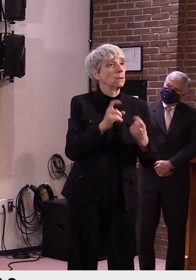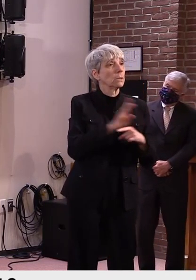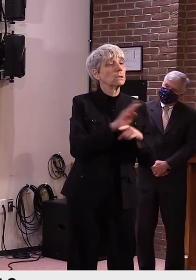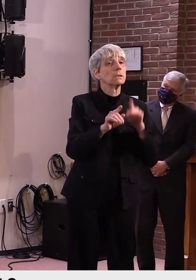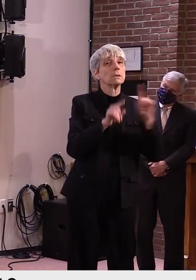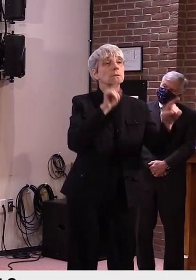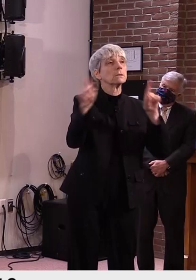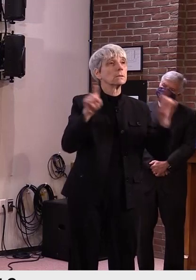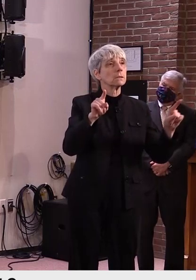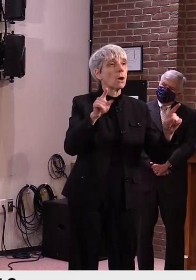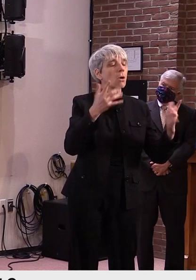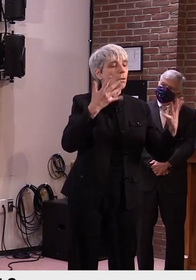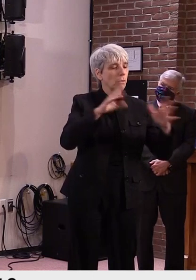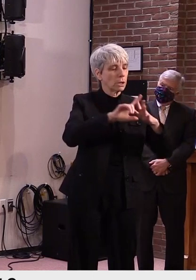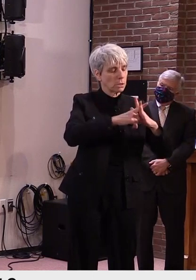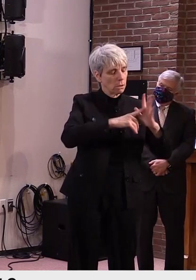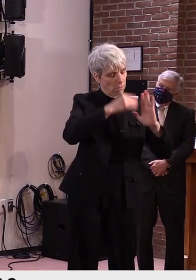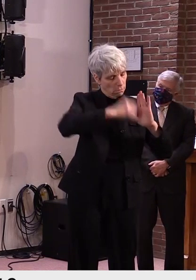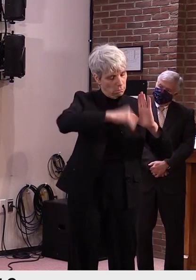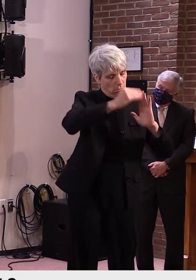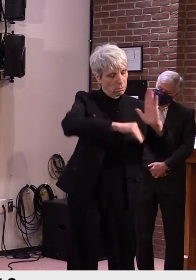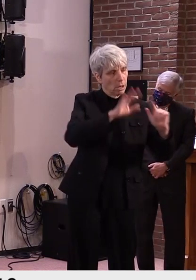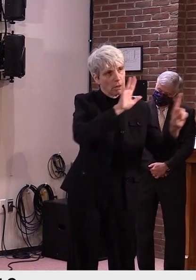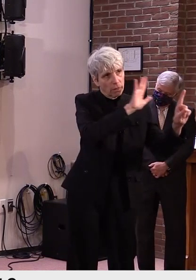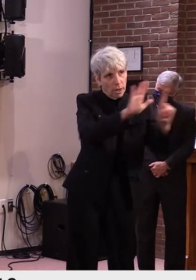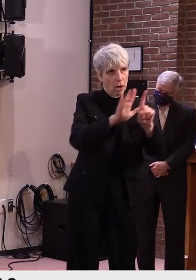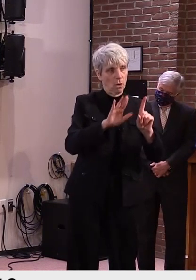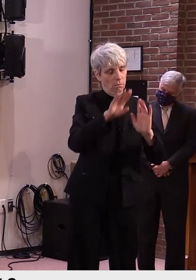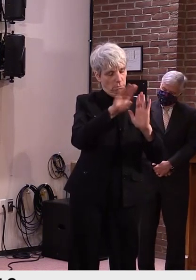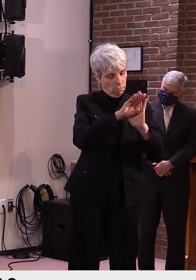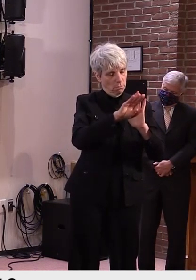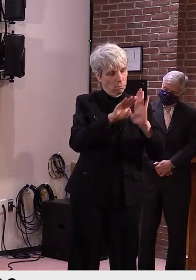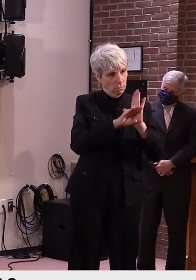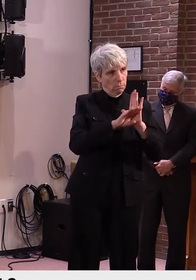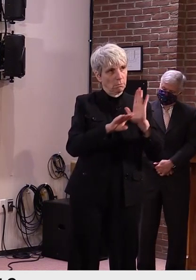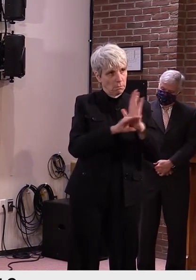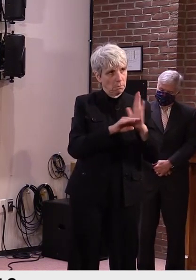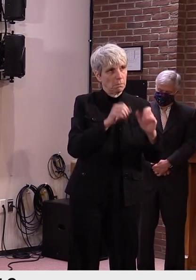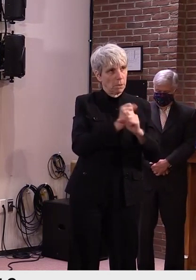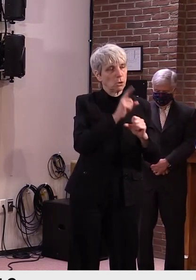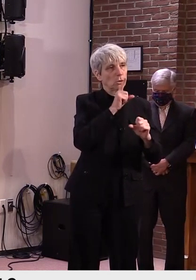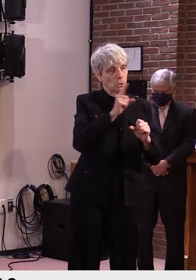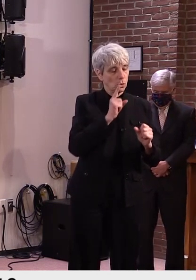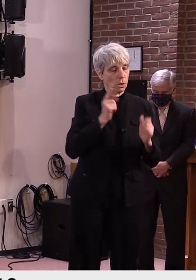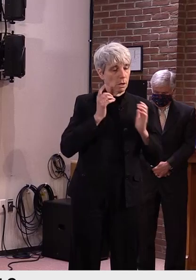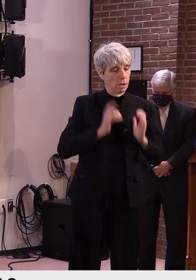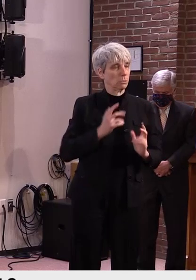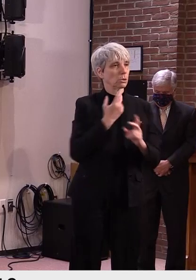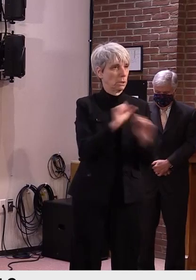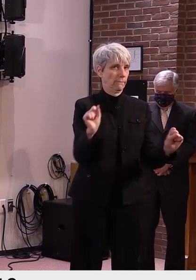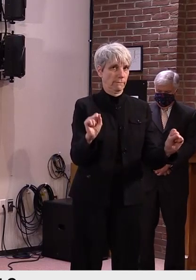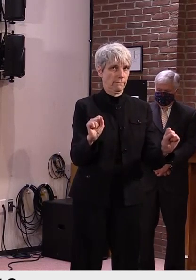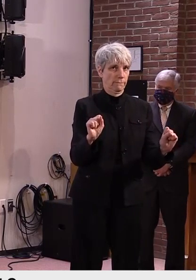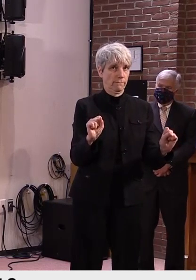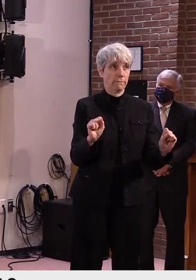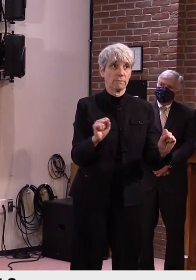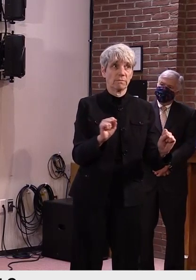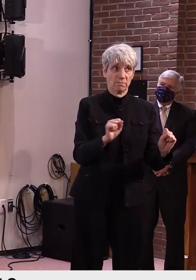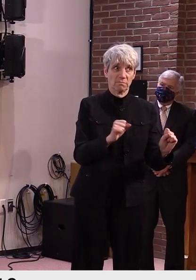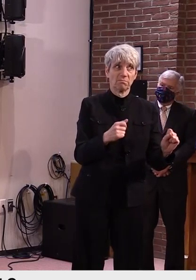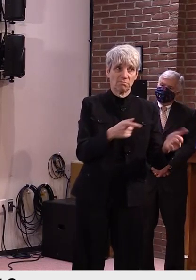putting some guidelines into place to make sure that they keep their guests safe, and which is applauded